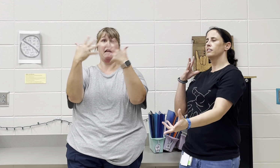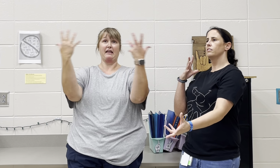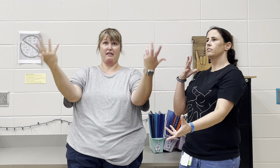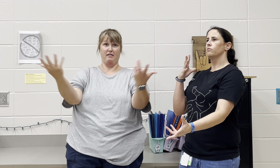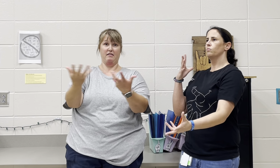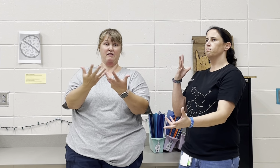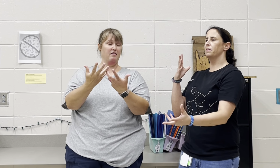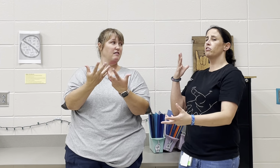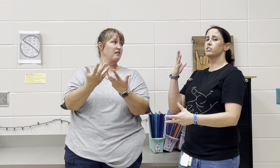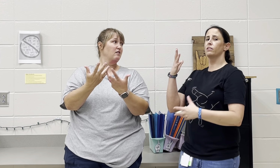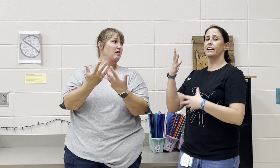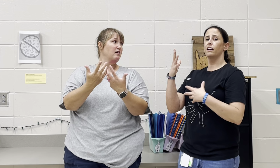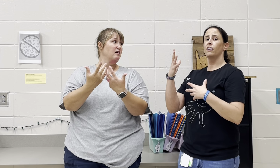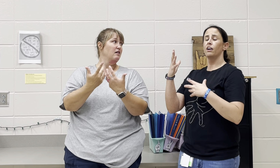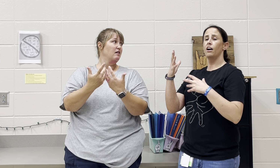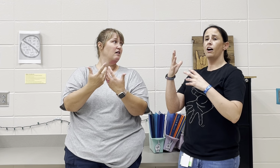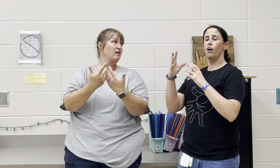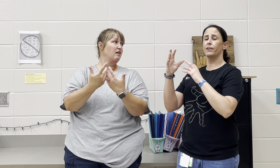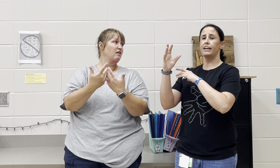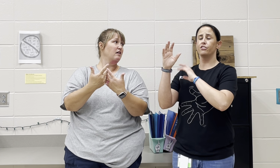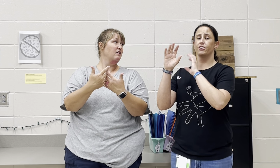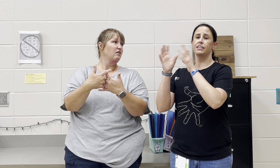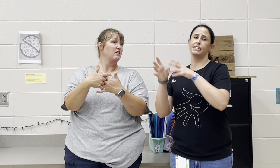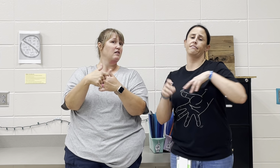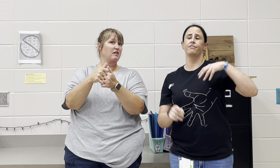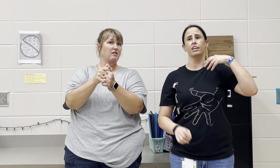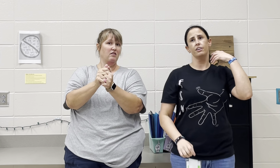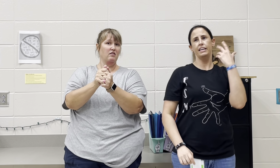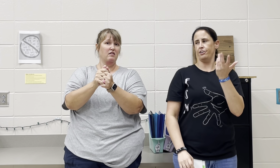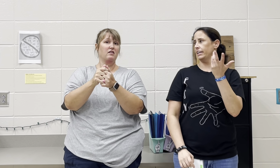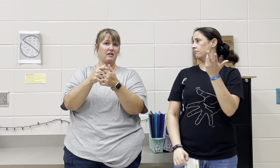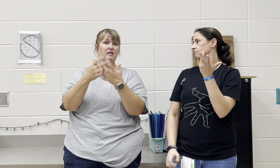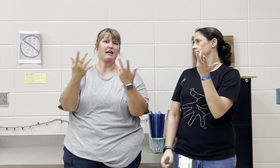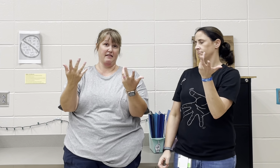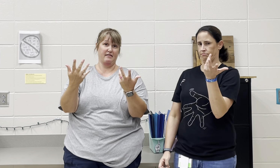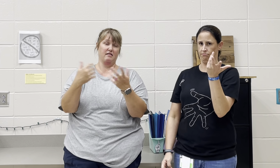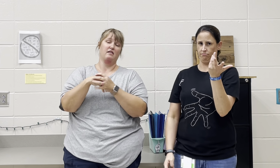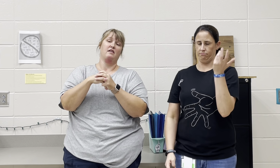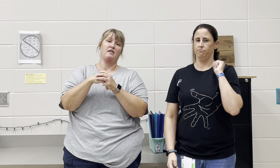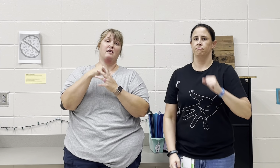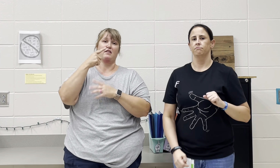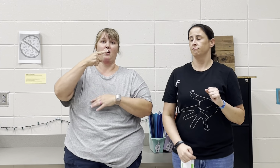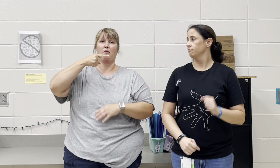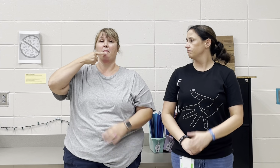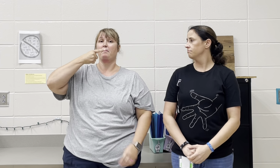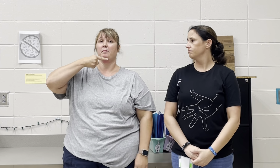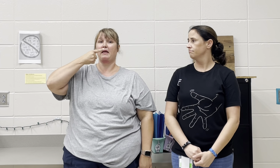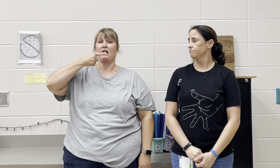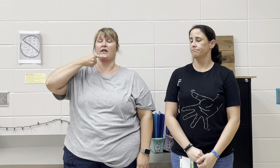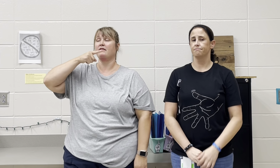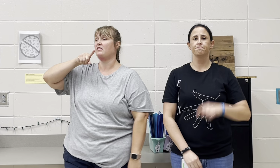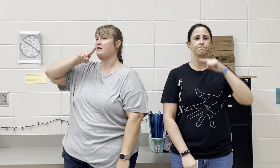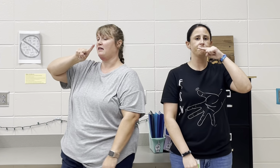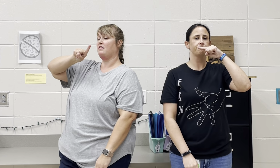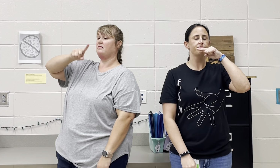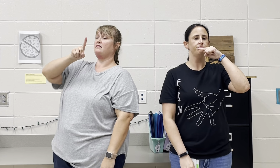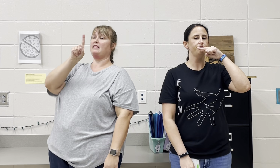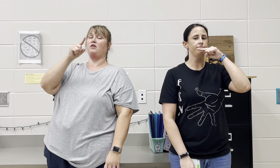public. but also like, okay, they're not deaf, they're hearing. Yes. So hearing. So it's a